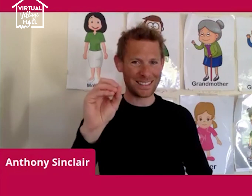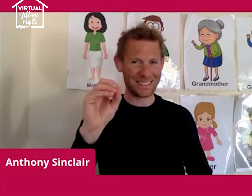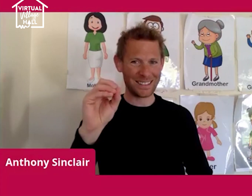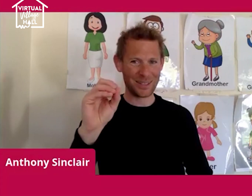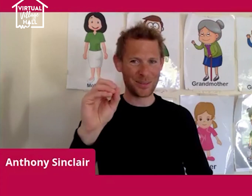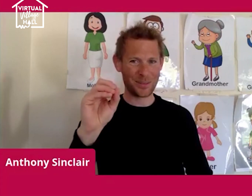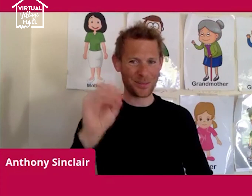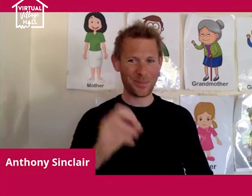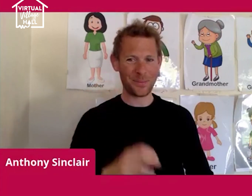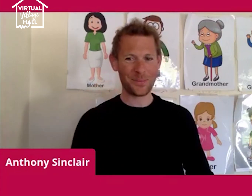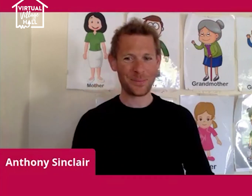20.